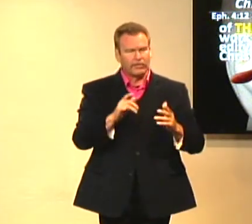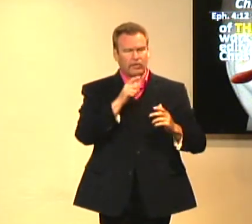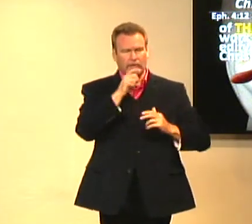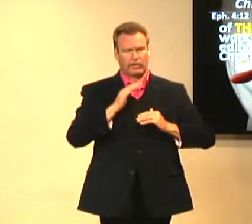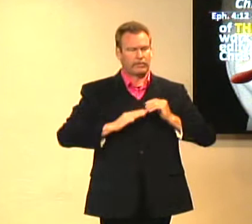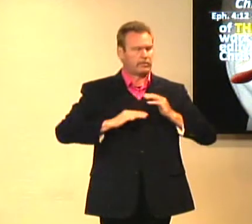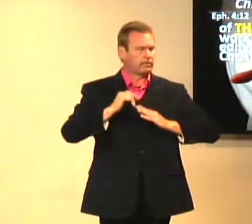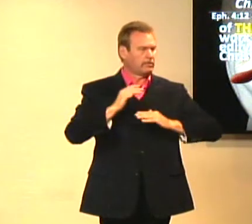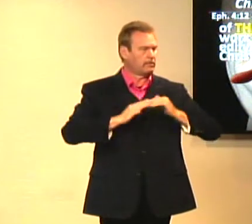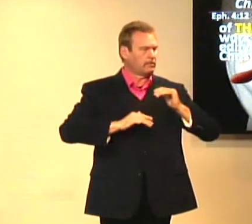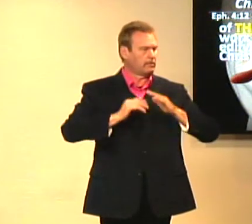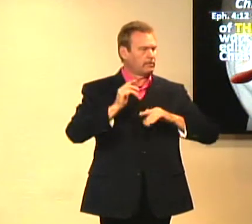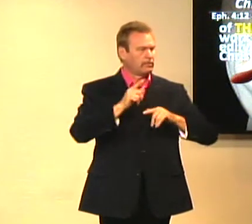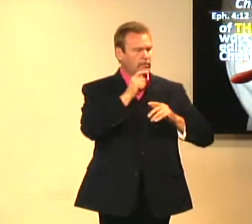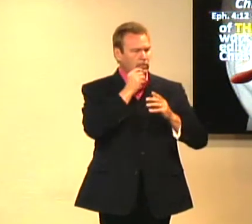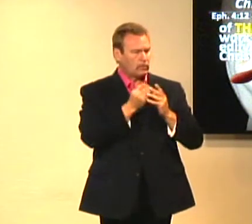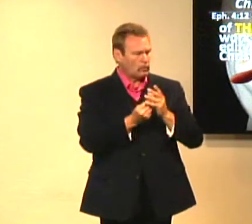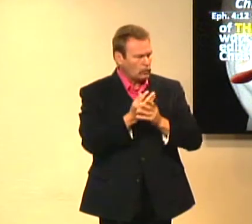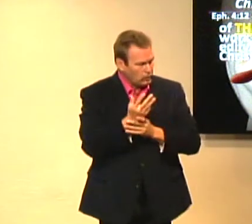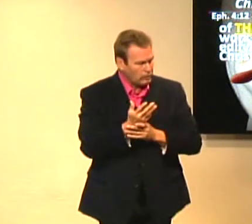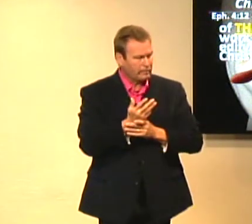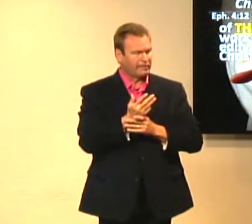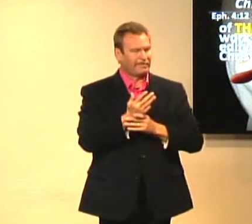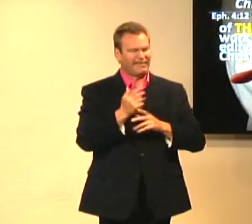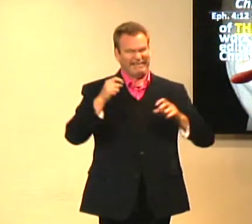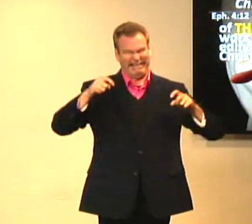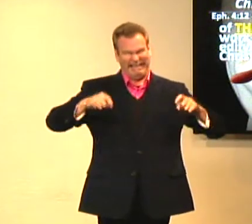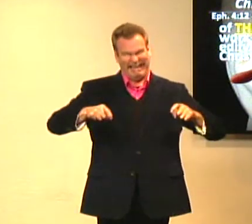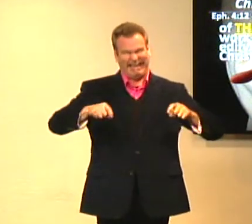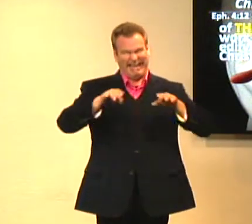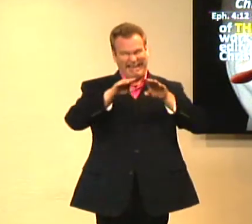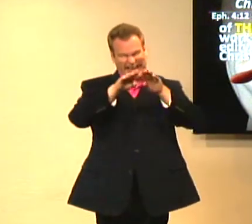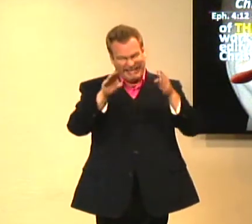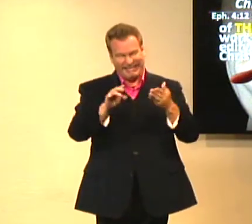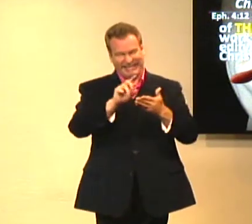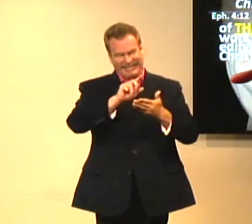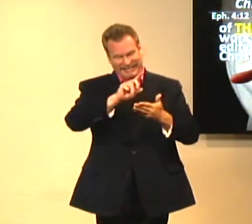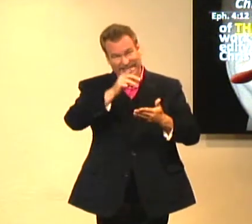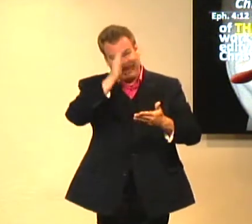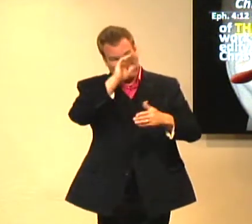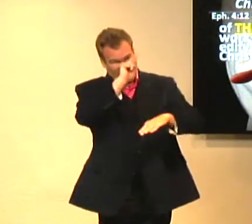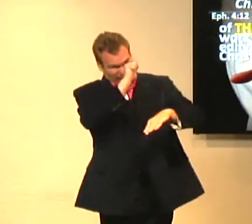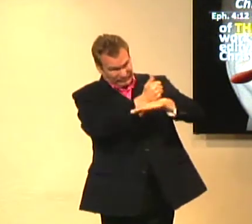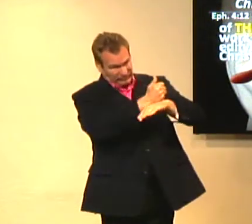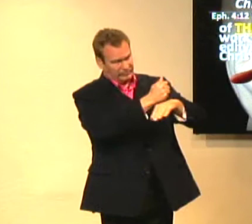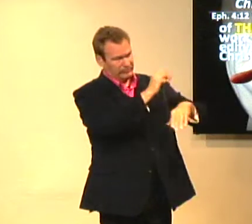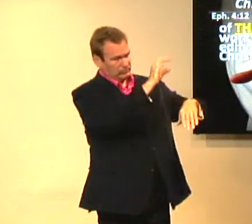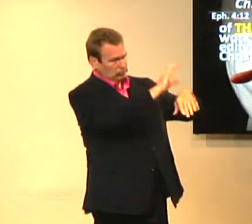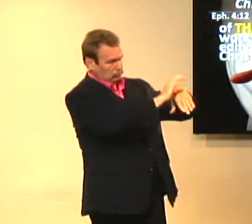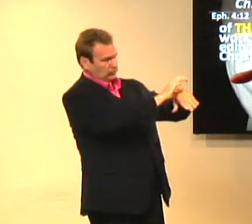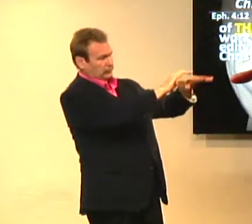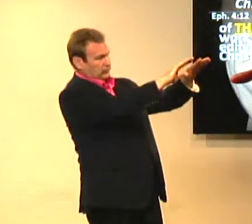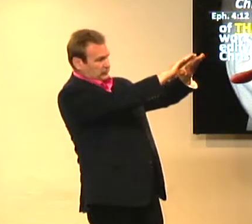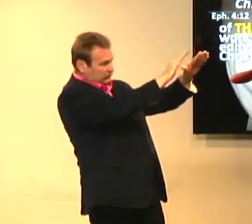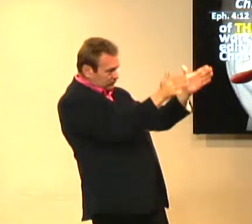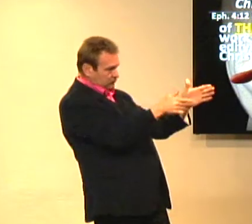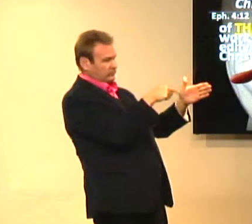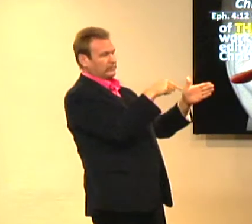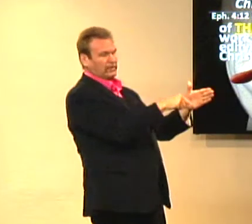but maybe not be believers. Those in the world, they're not comfortable with things of the church and things of God. But God has set up